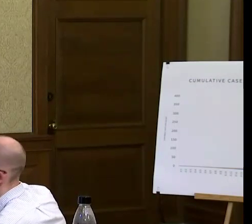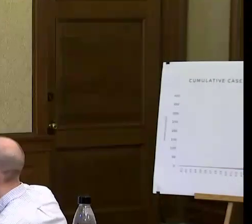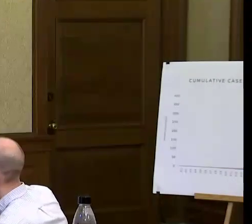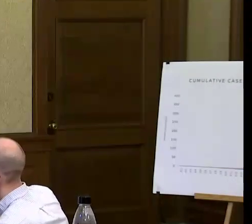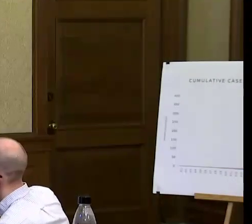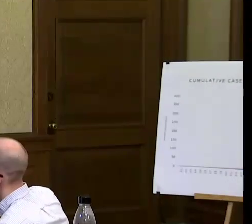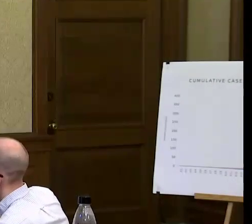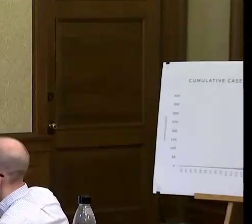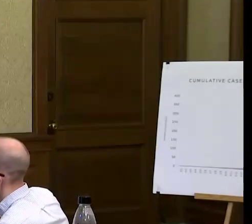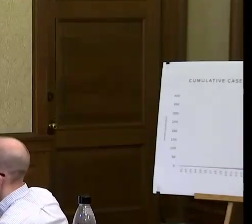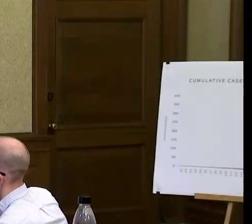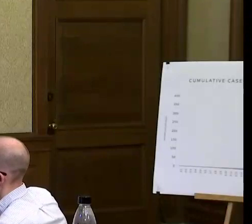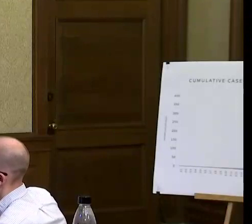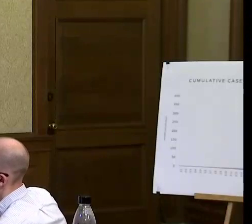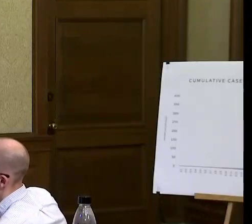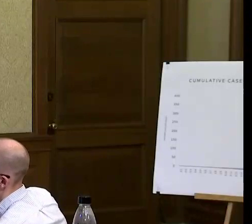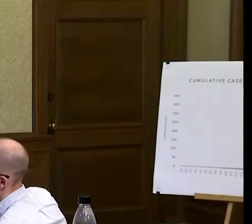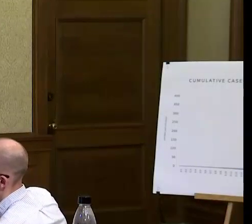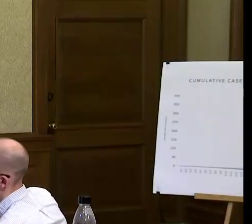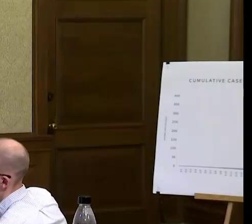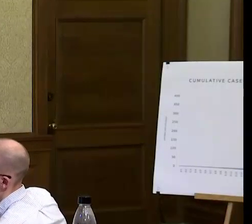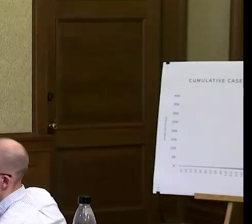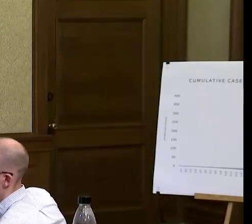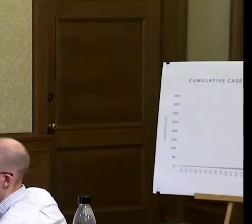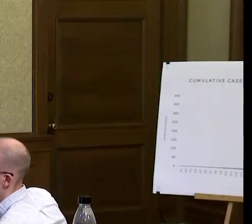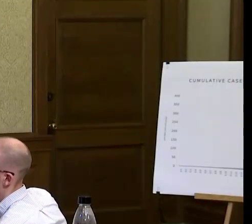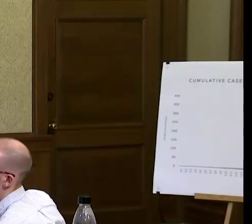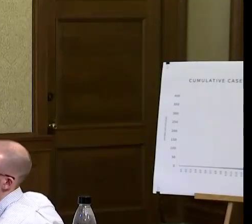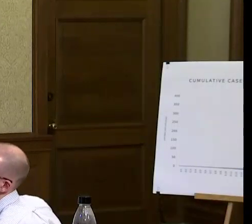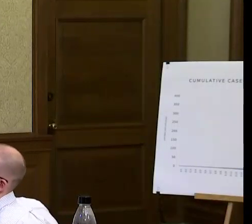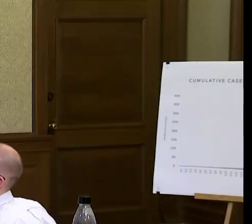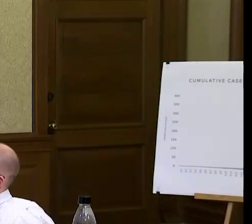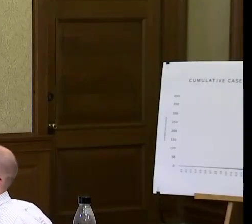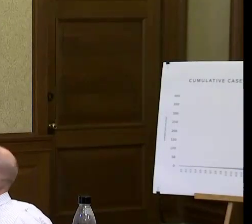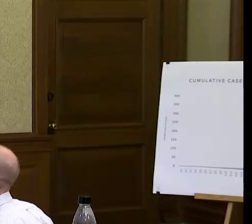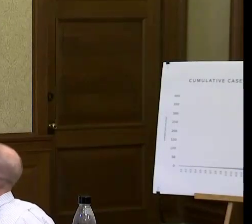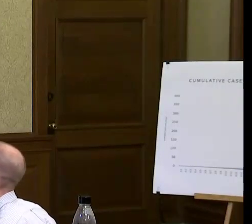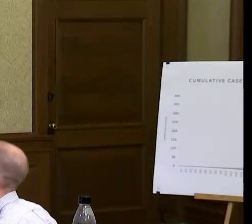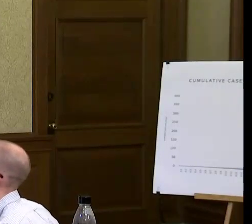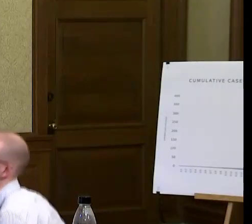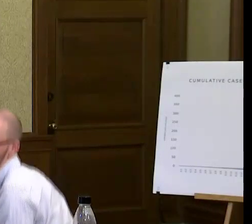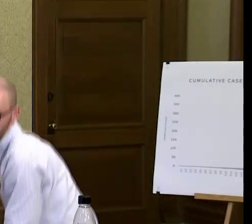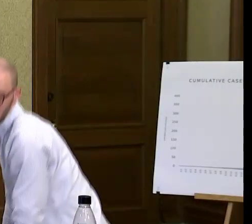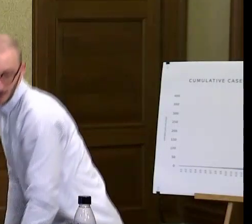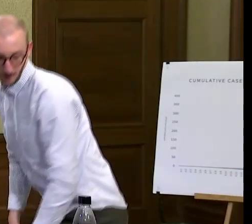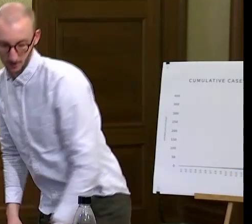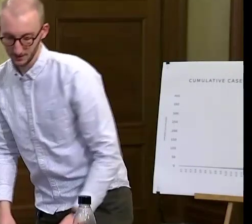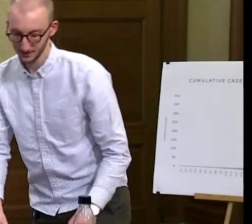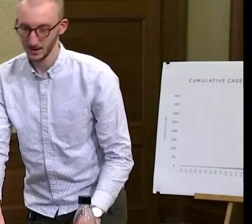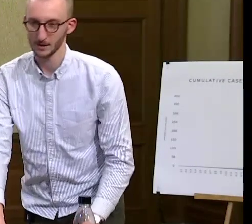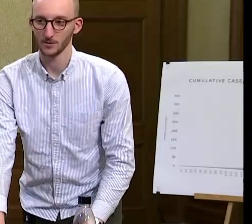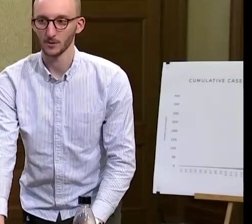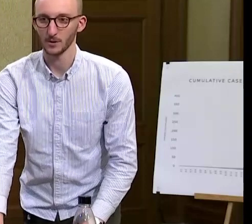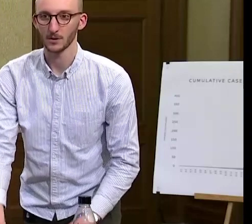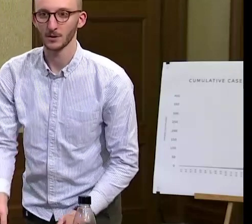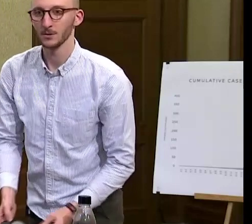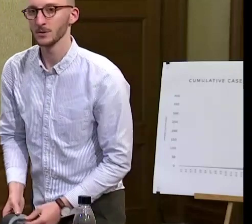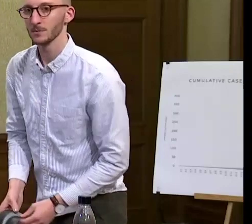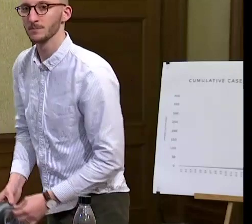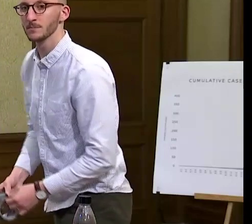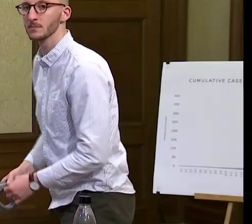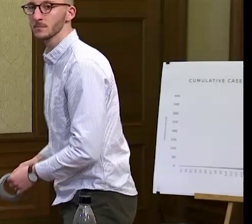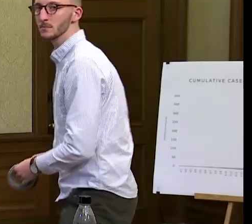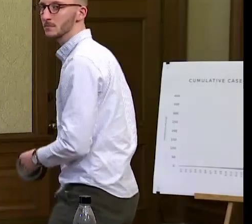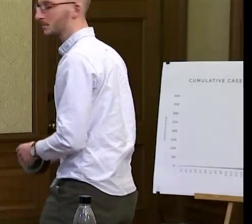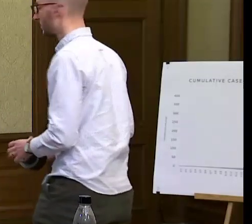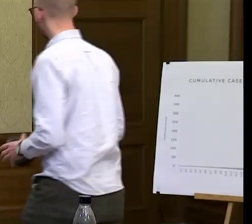When should I go live through YouTube? About the same time. You probably can err on the side of earlier on